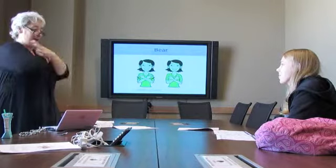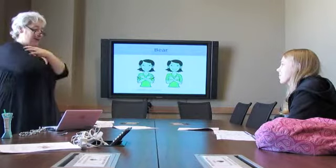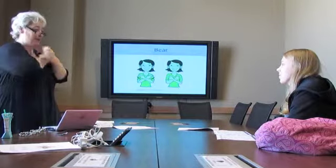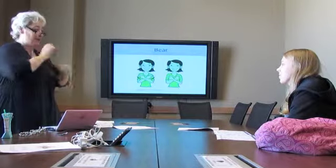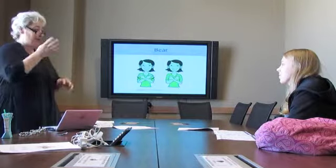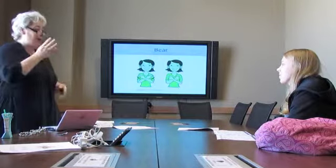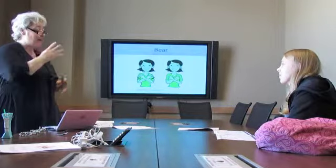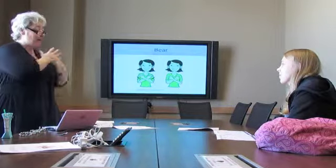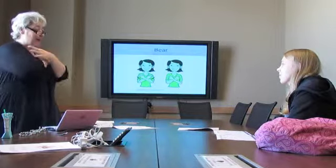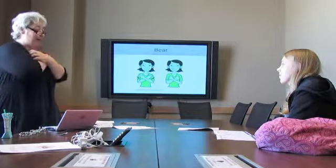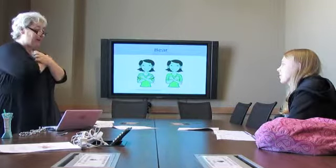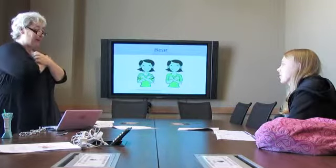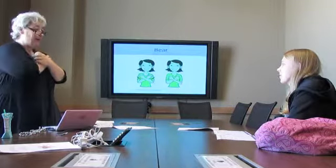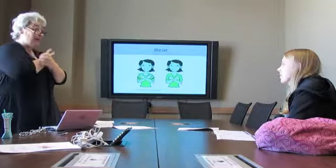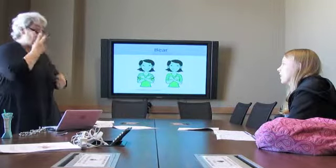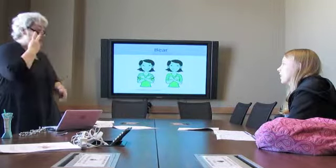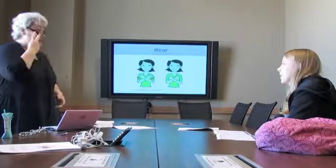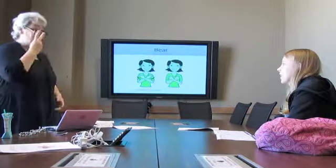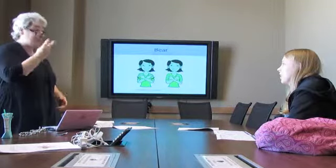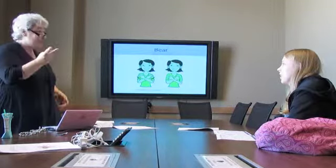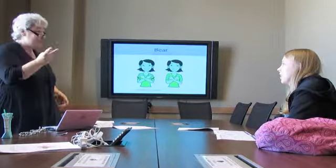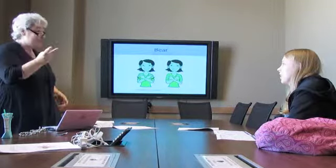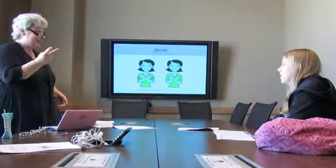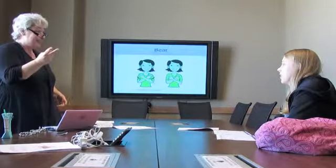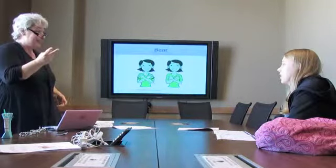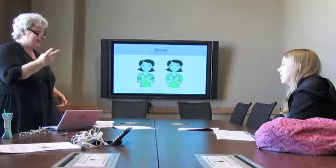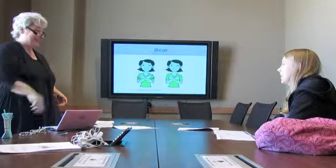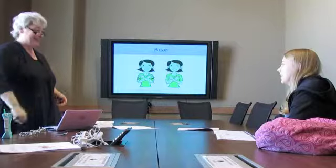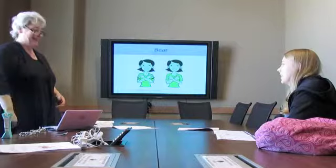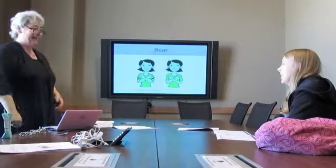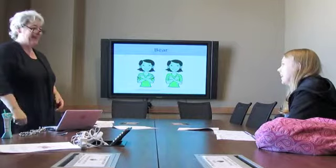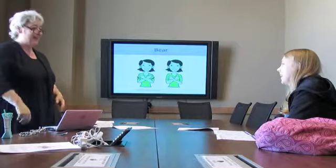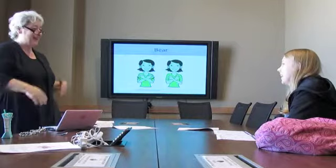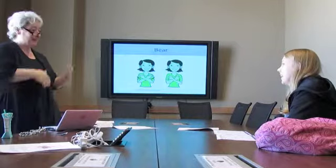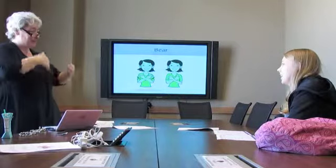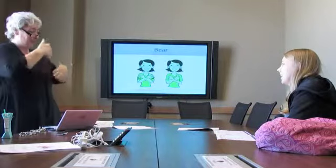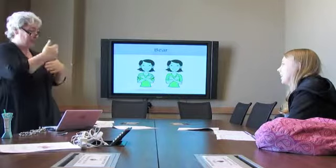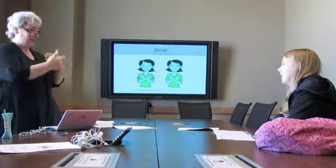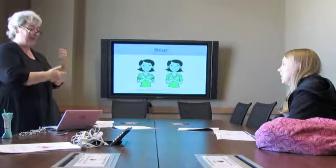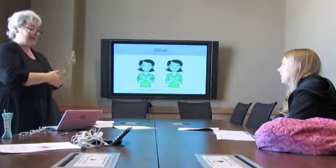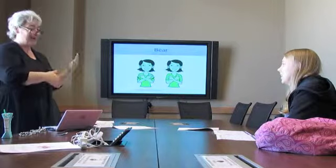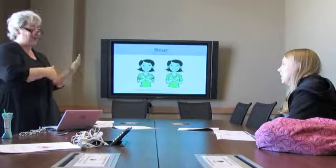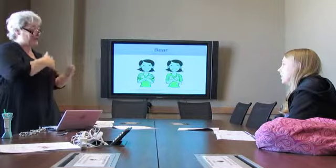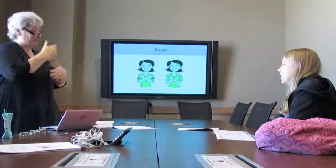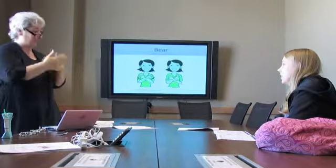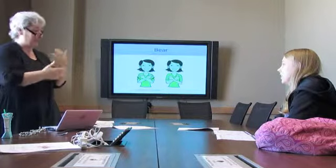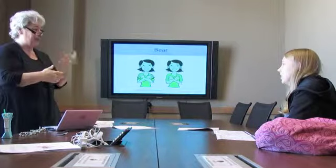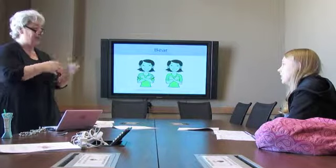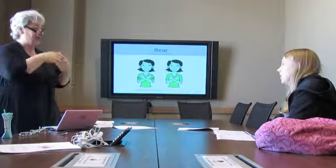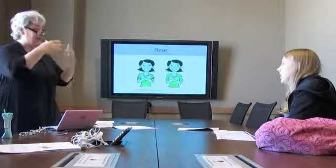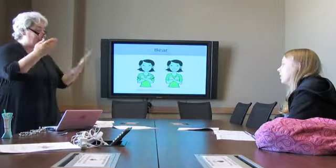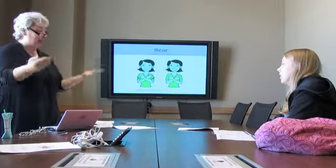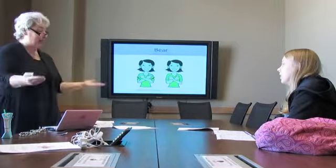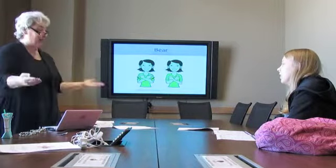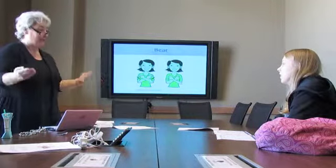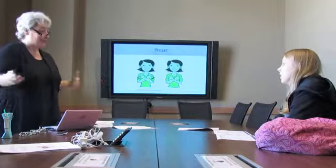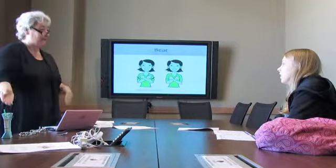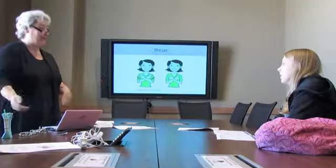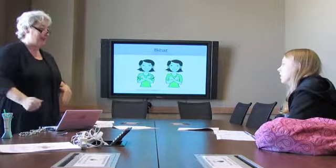bear, what do you see? And so it goes through about the different colors and different